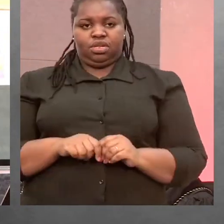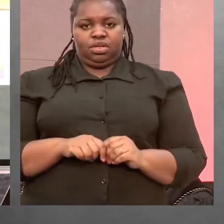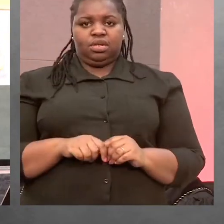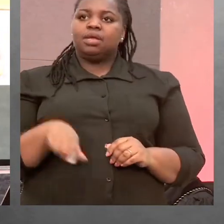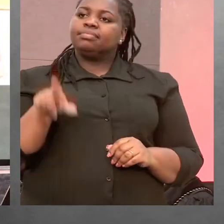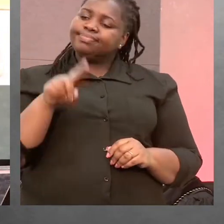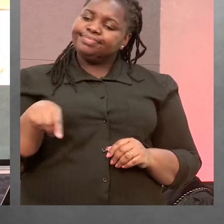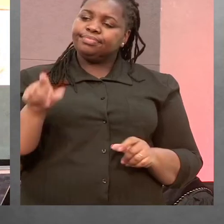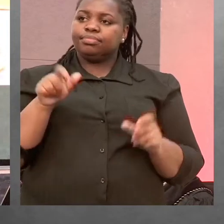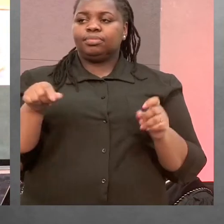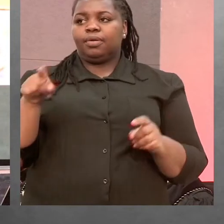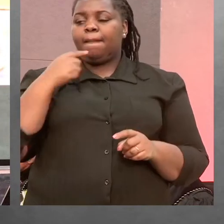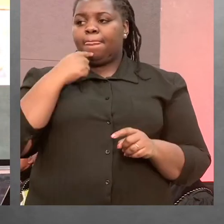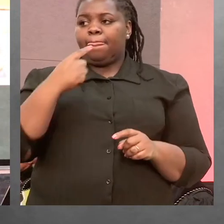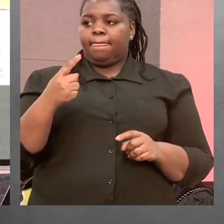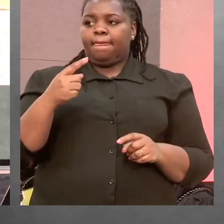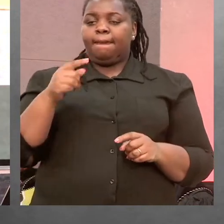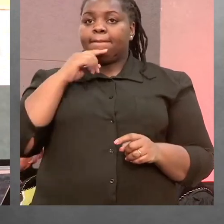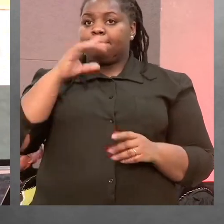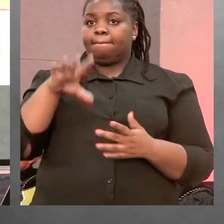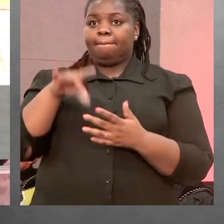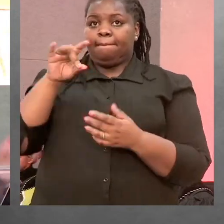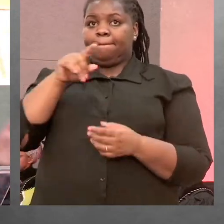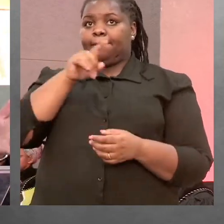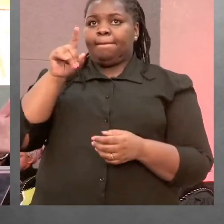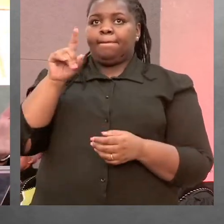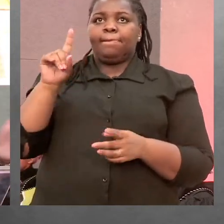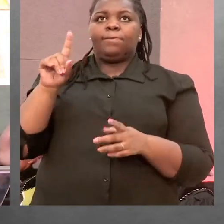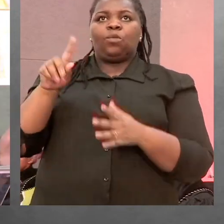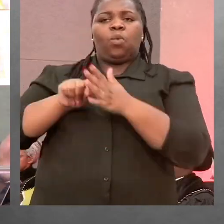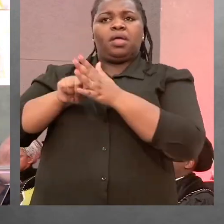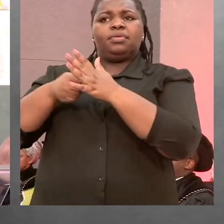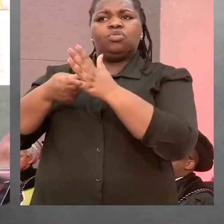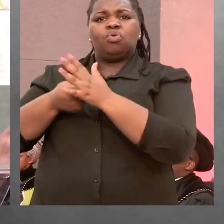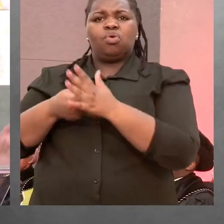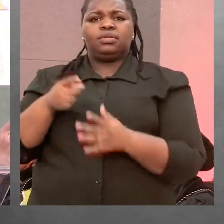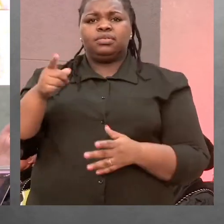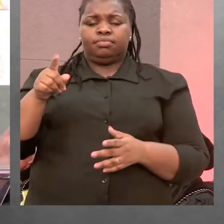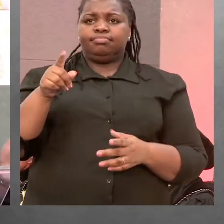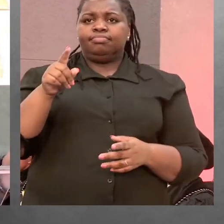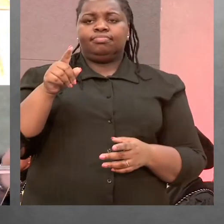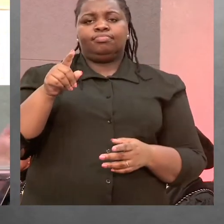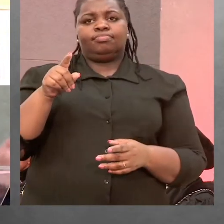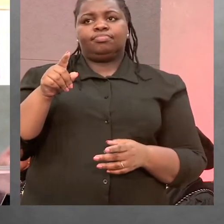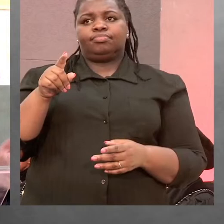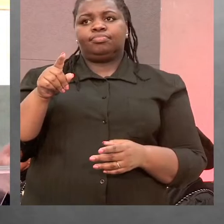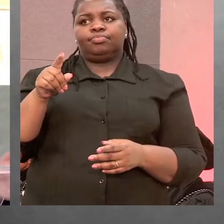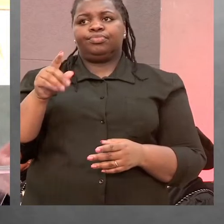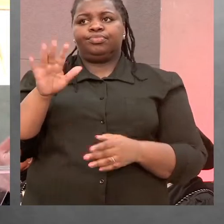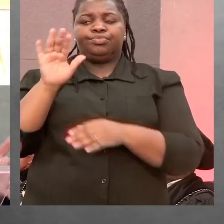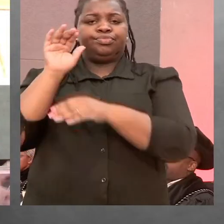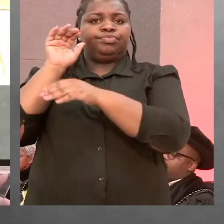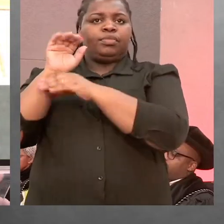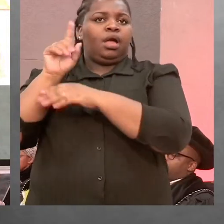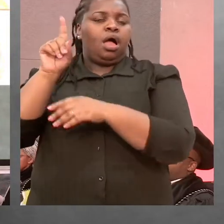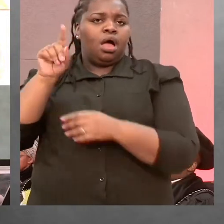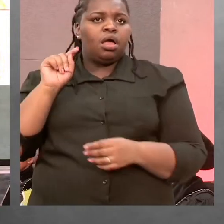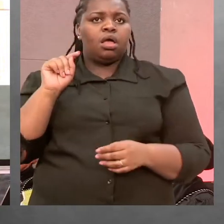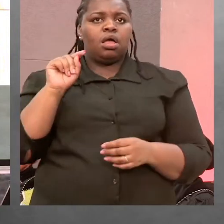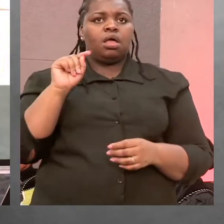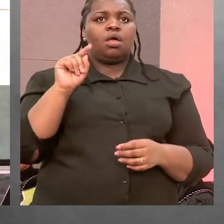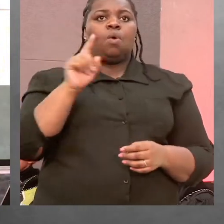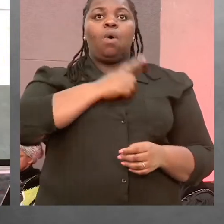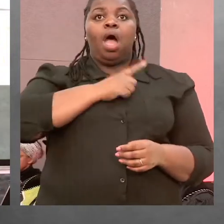those people who are said to be peasants, you know, who were locked in what they called estates into which you were born,